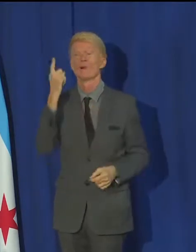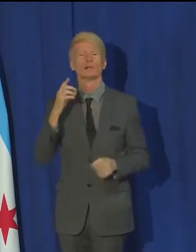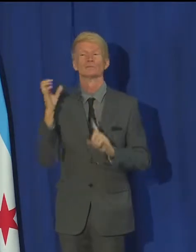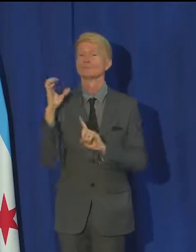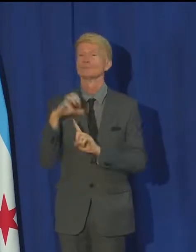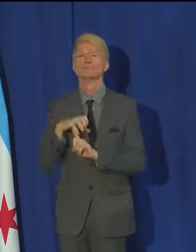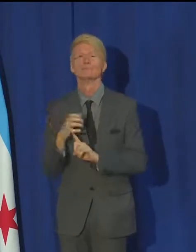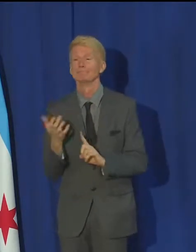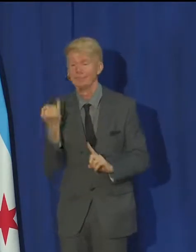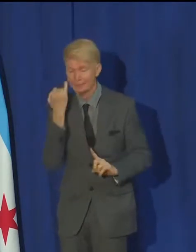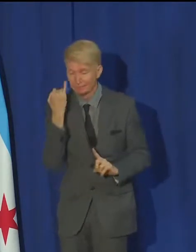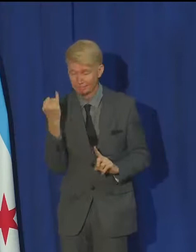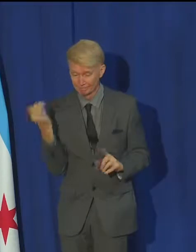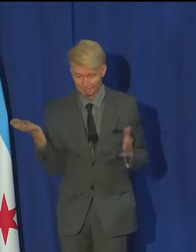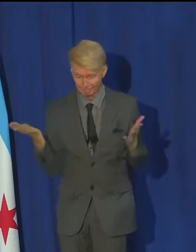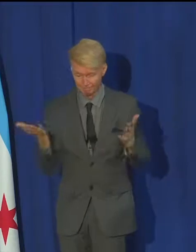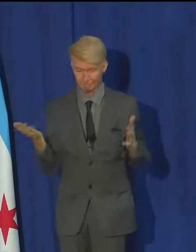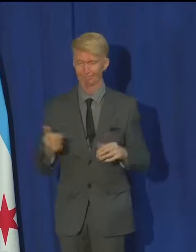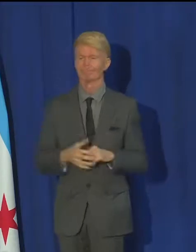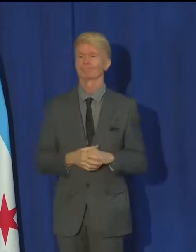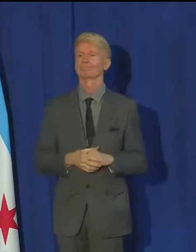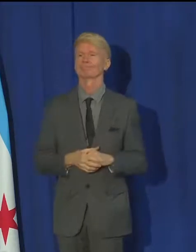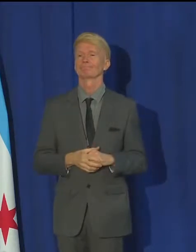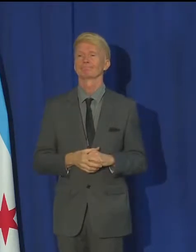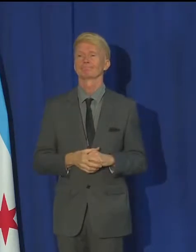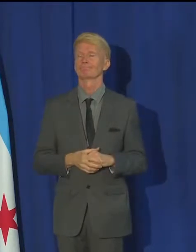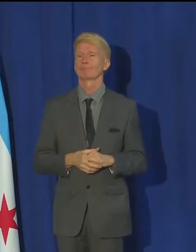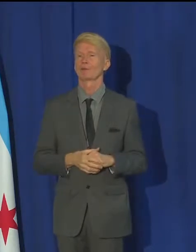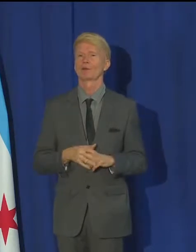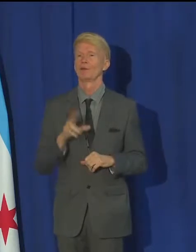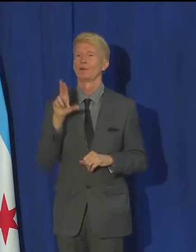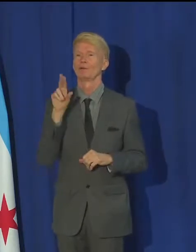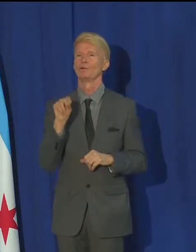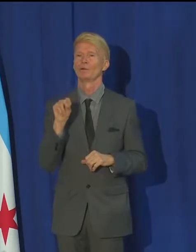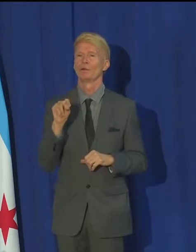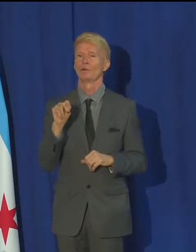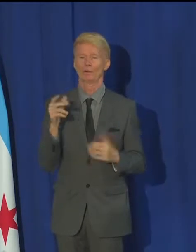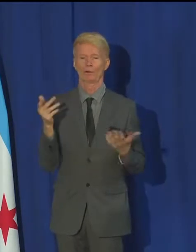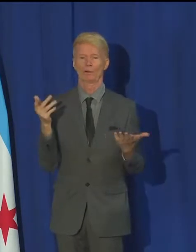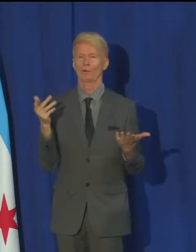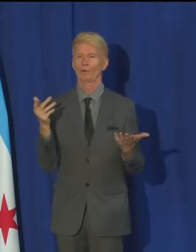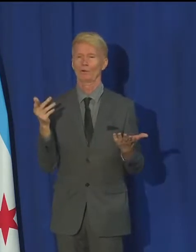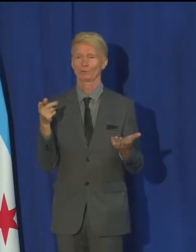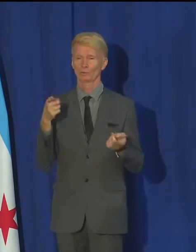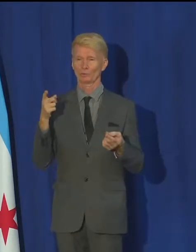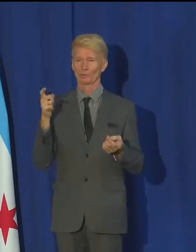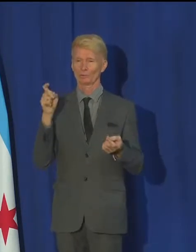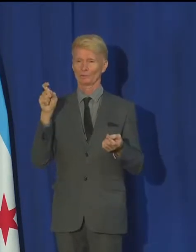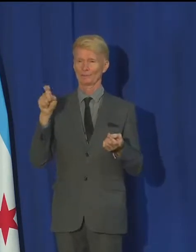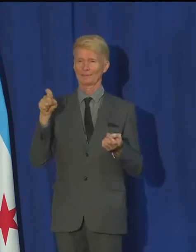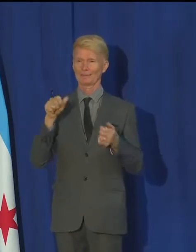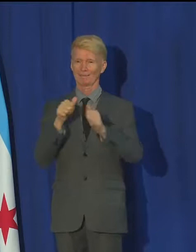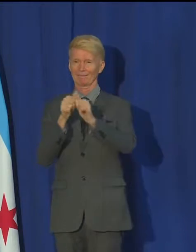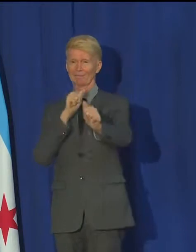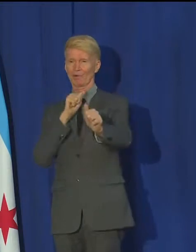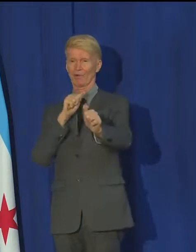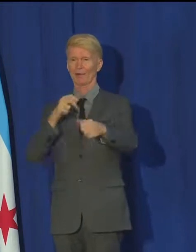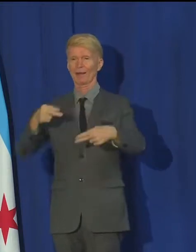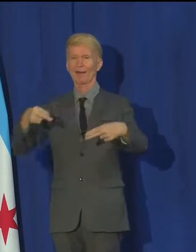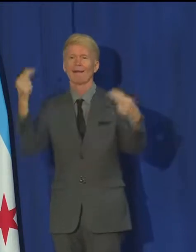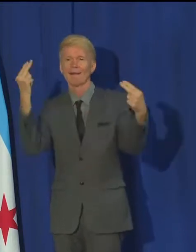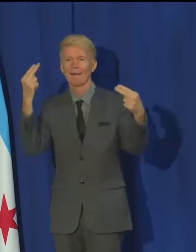that you can do that is to not have unnecessary exposure to high-risk settings for COVID.